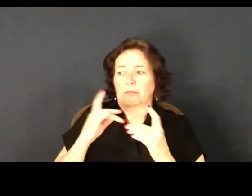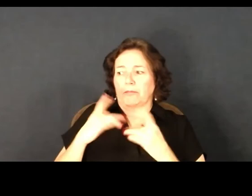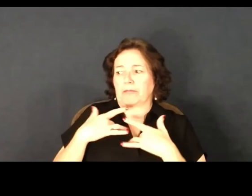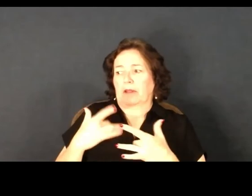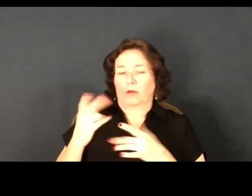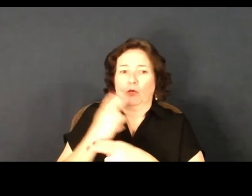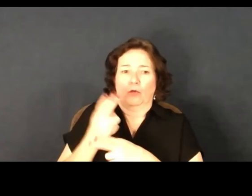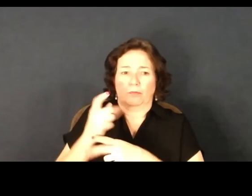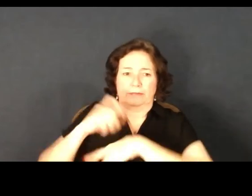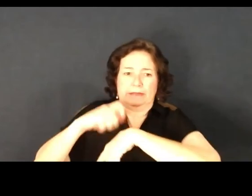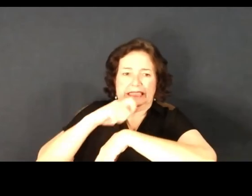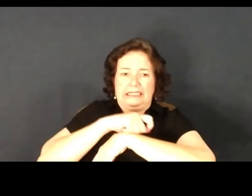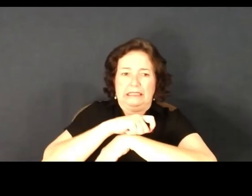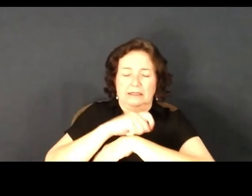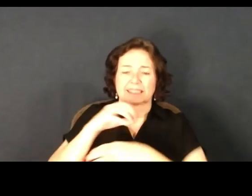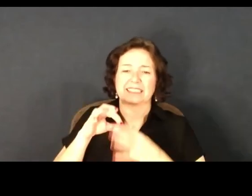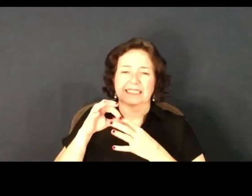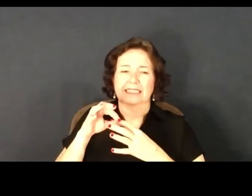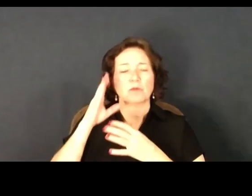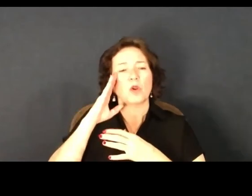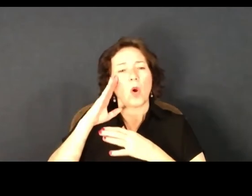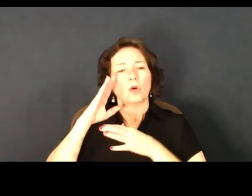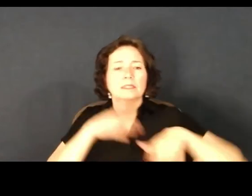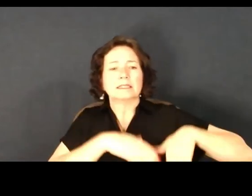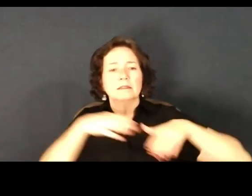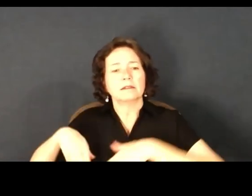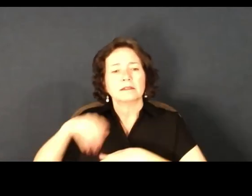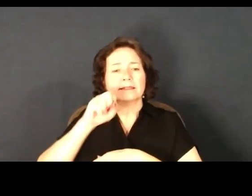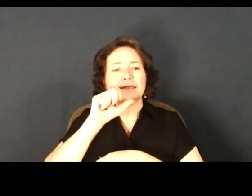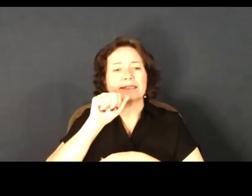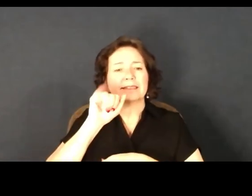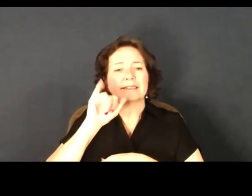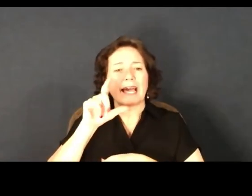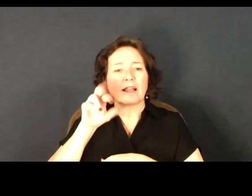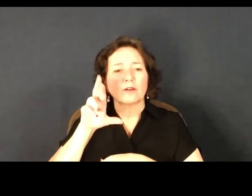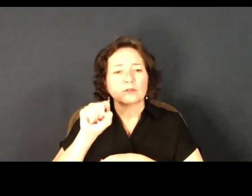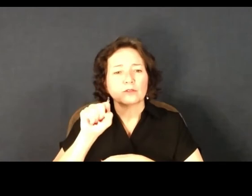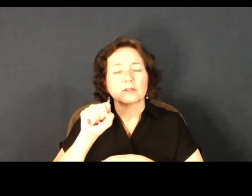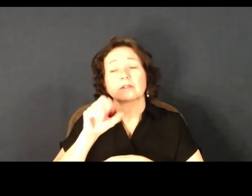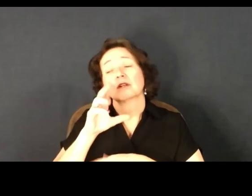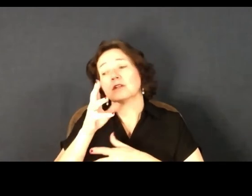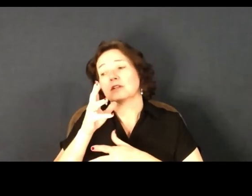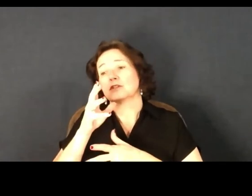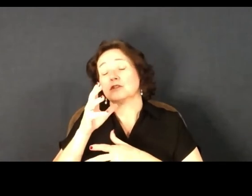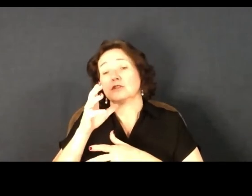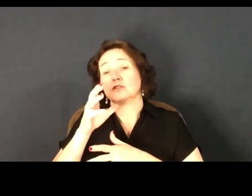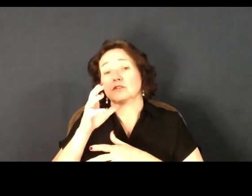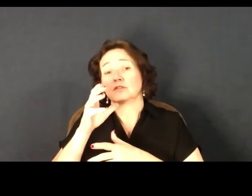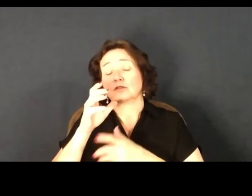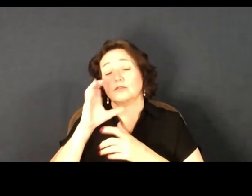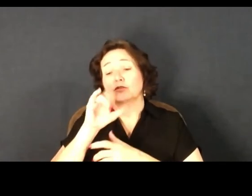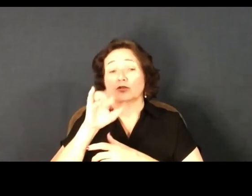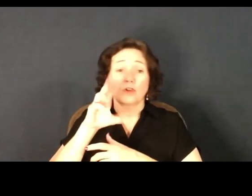except sailors and circus performers.